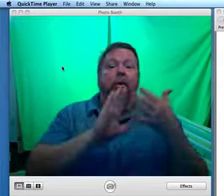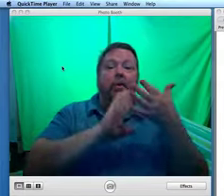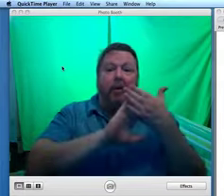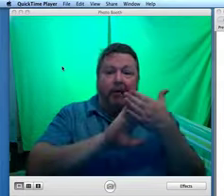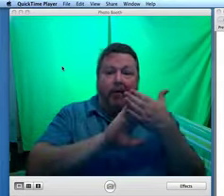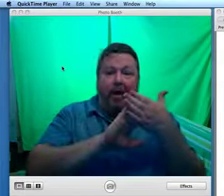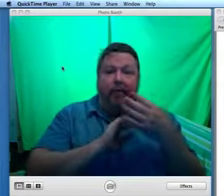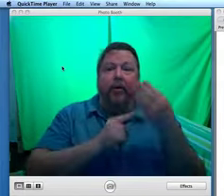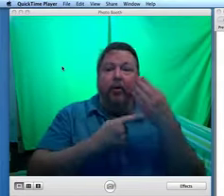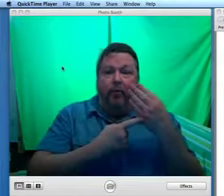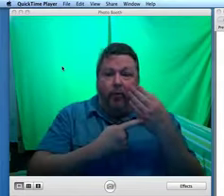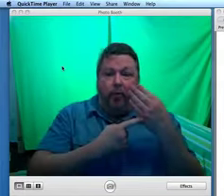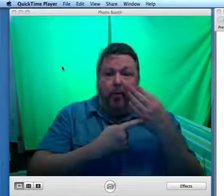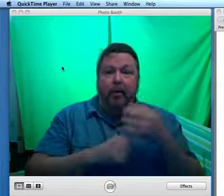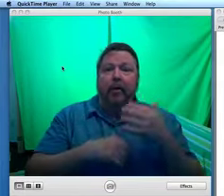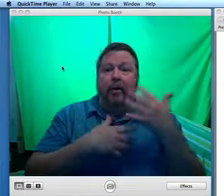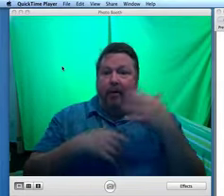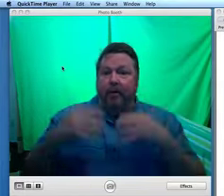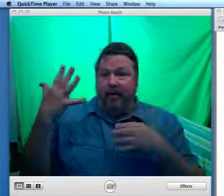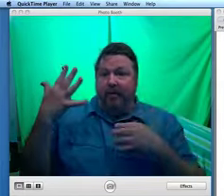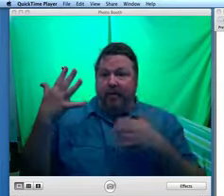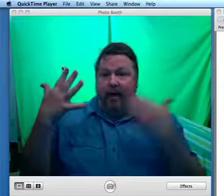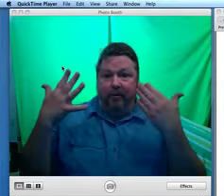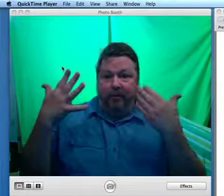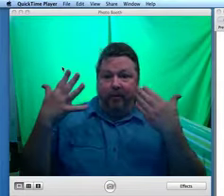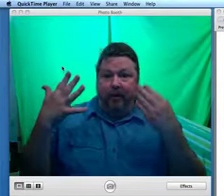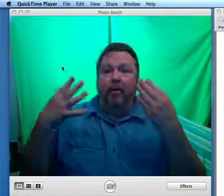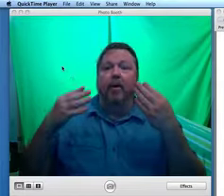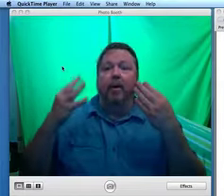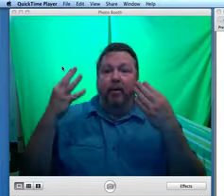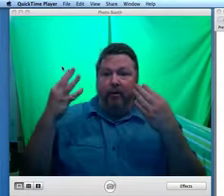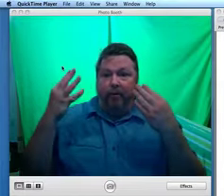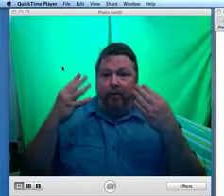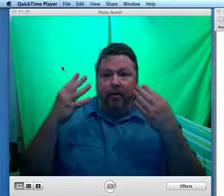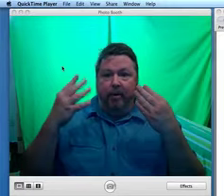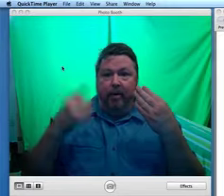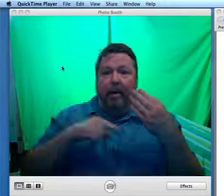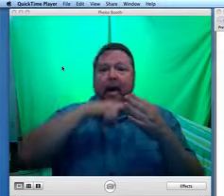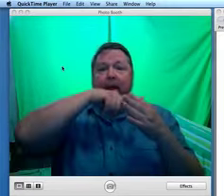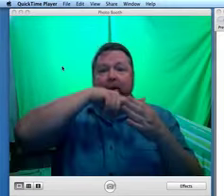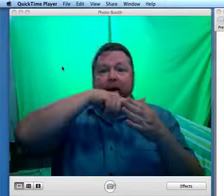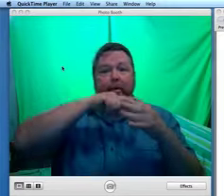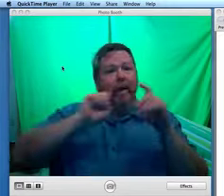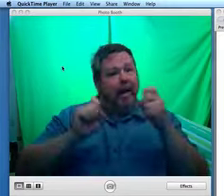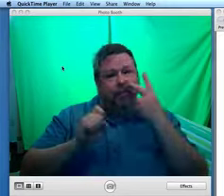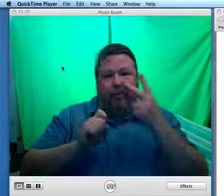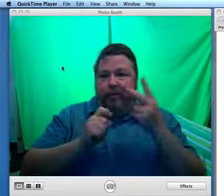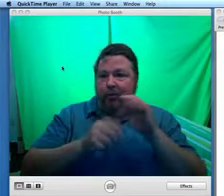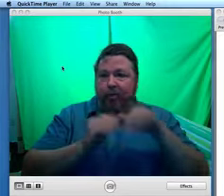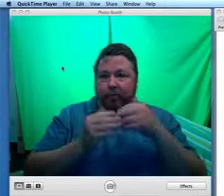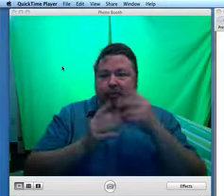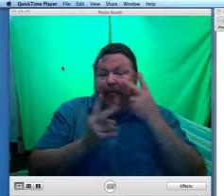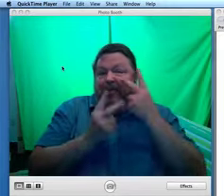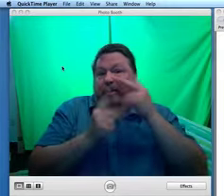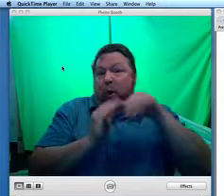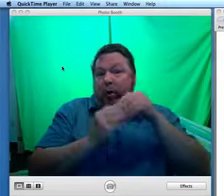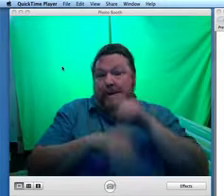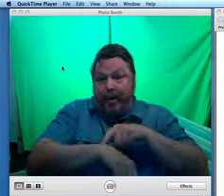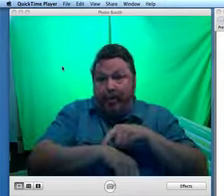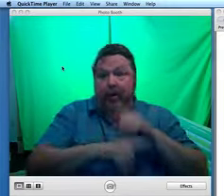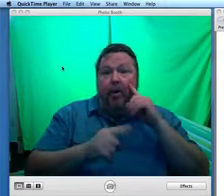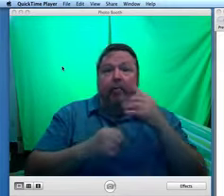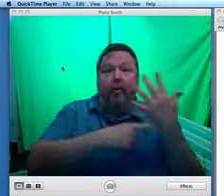so 5, 4, so that's a 5, that's a 4. The thumb has to be visible all